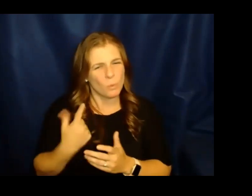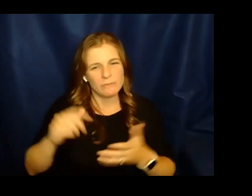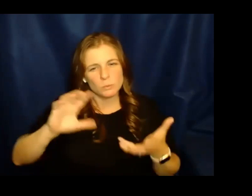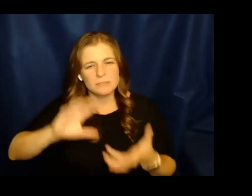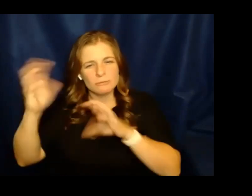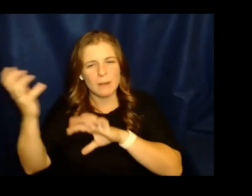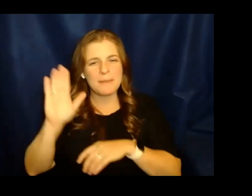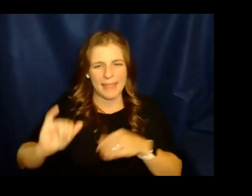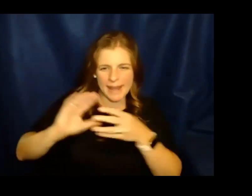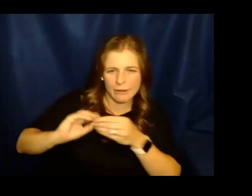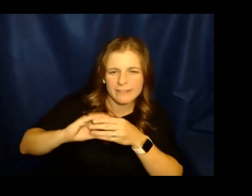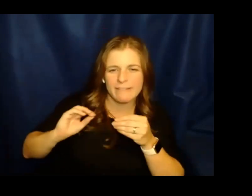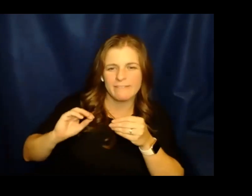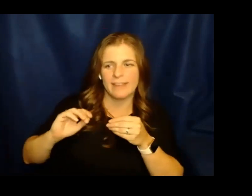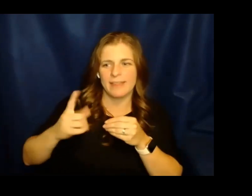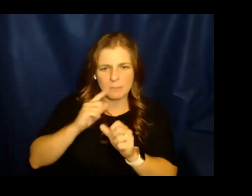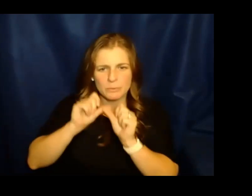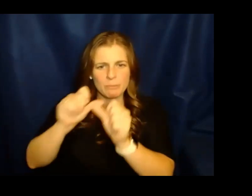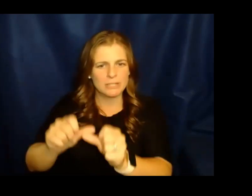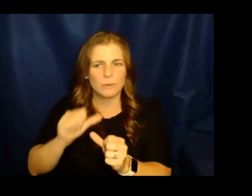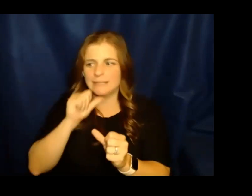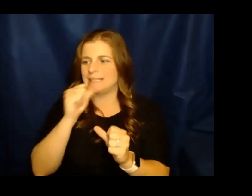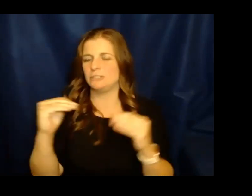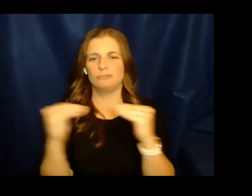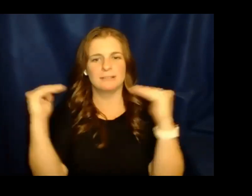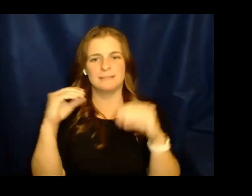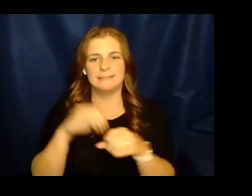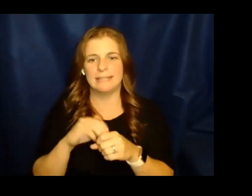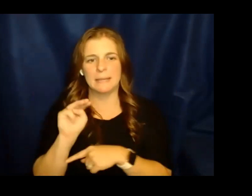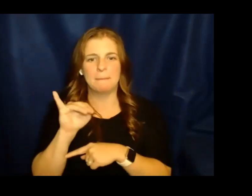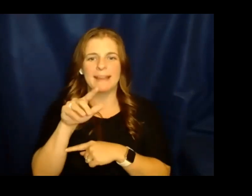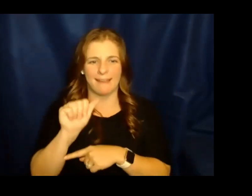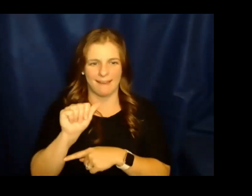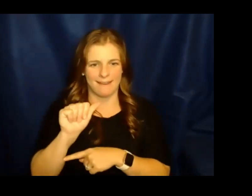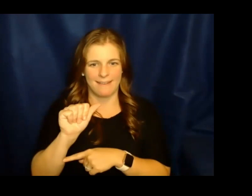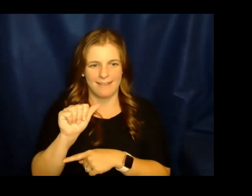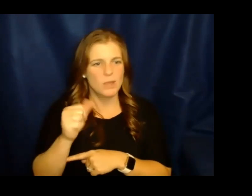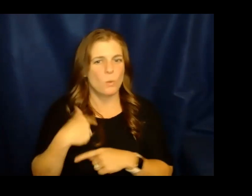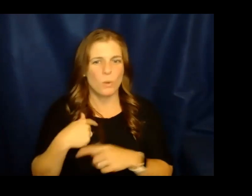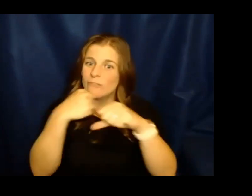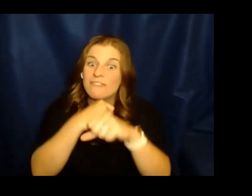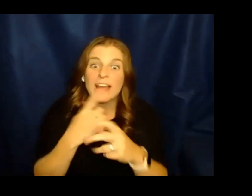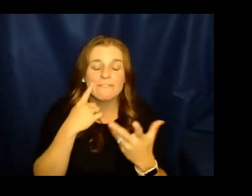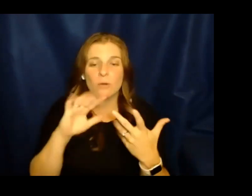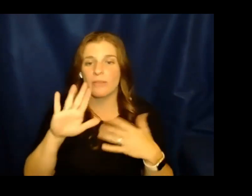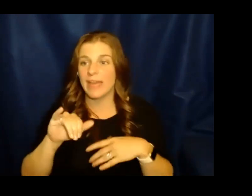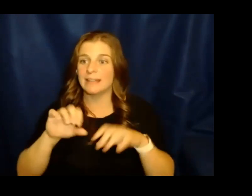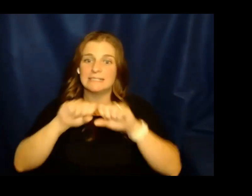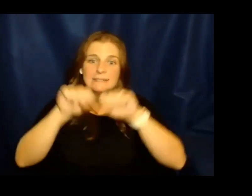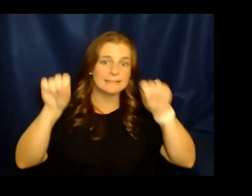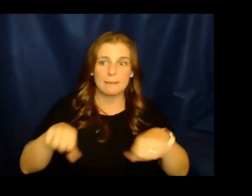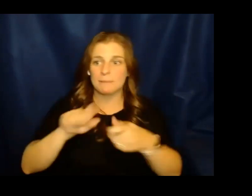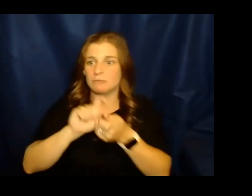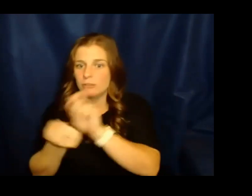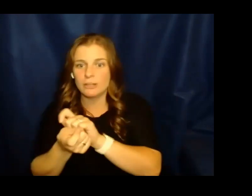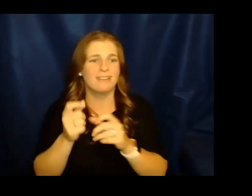that perpetuate injustice in the media by fighting for institutional change, fighting for equity and parity